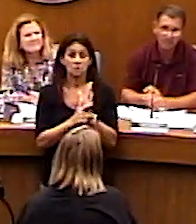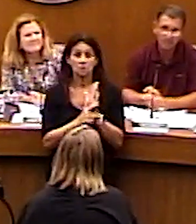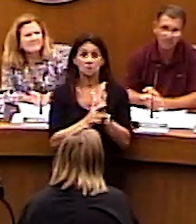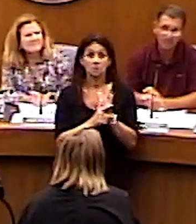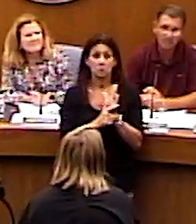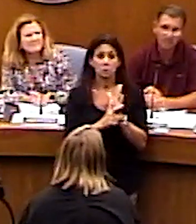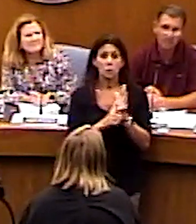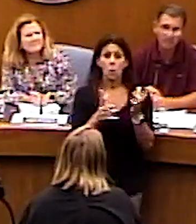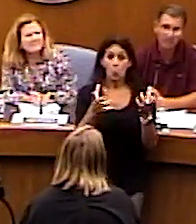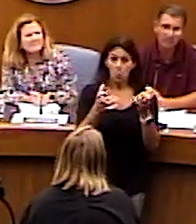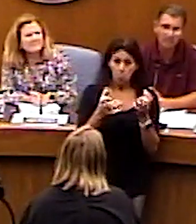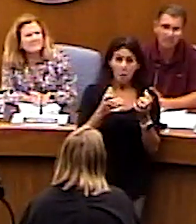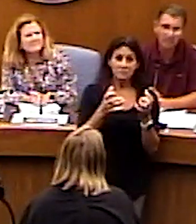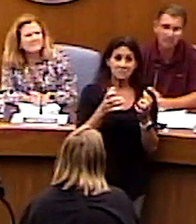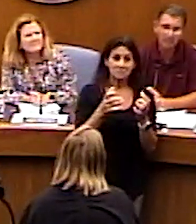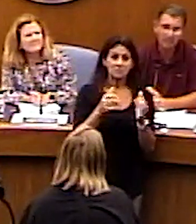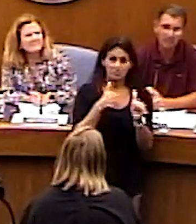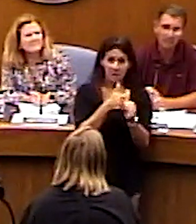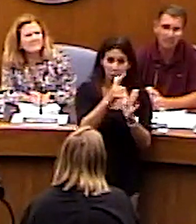what?